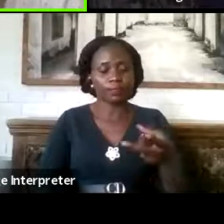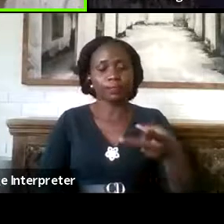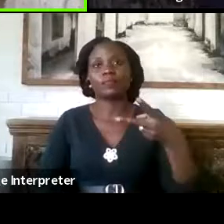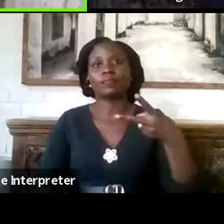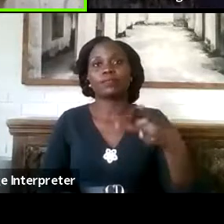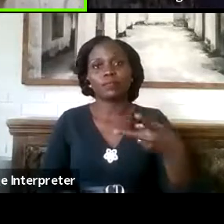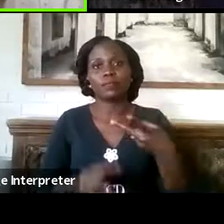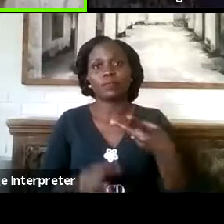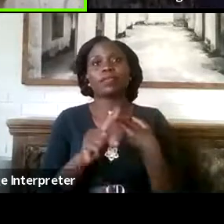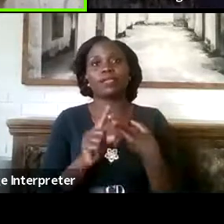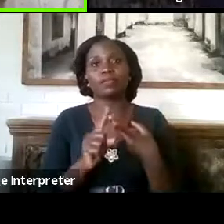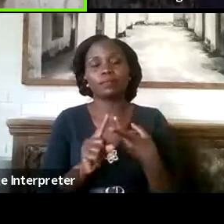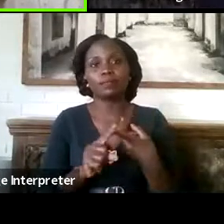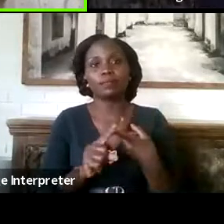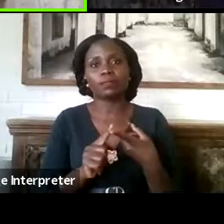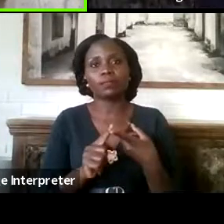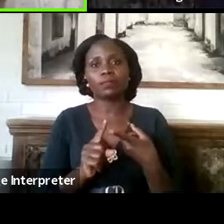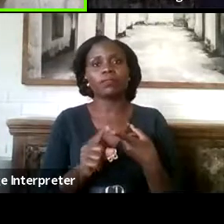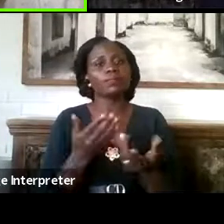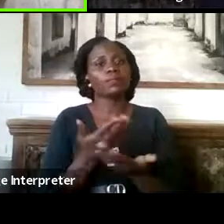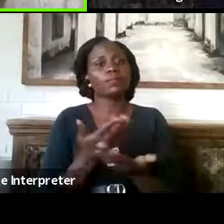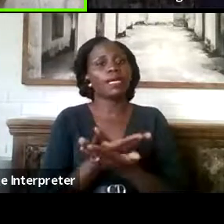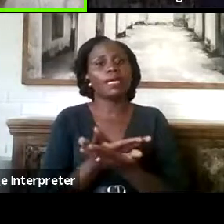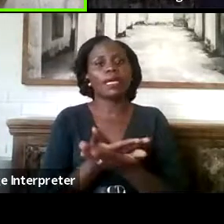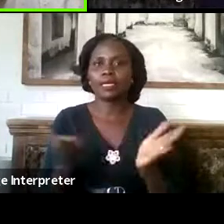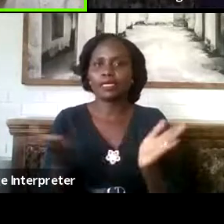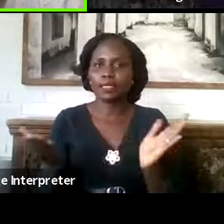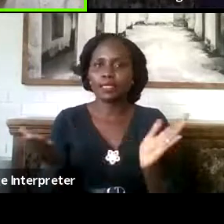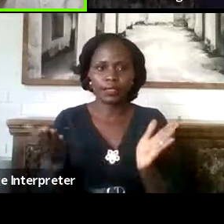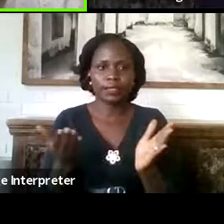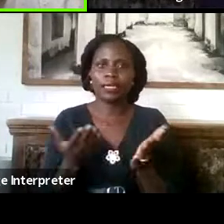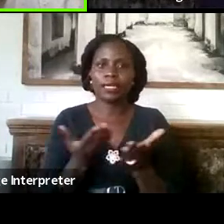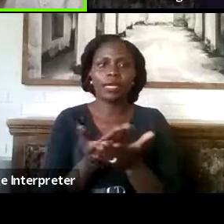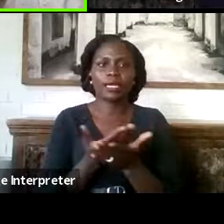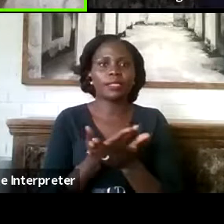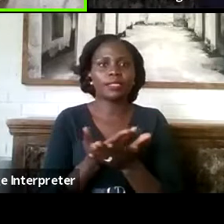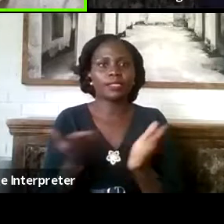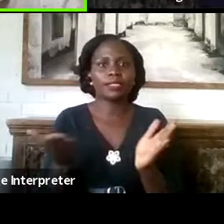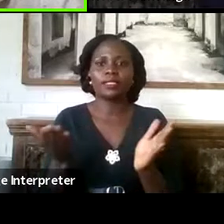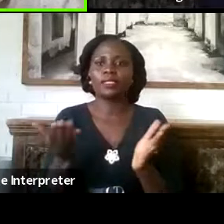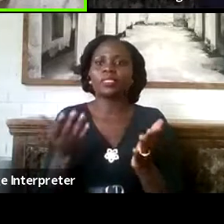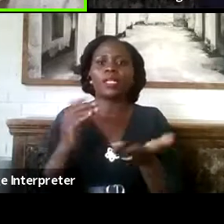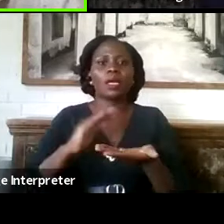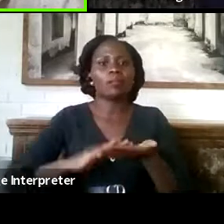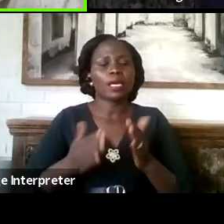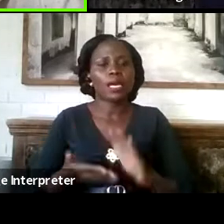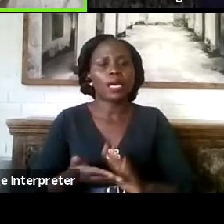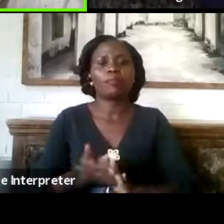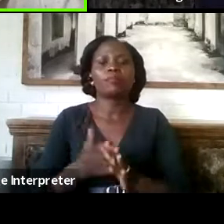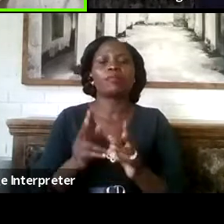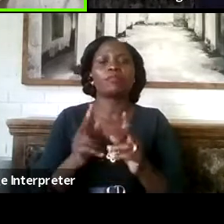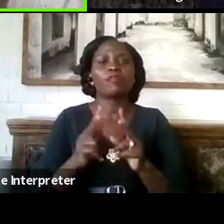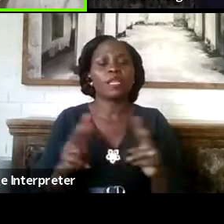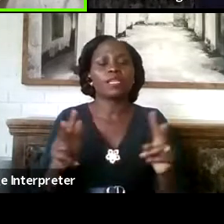whatever costs we are talking about, they become very, very, very less when we